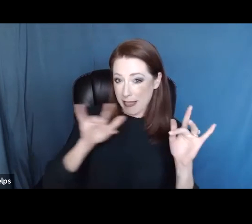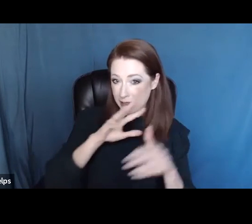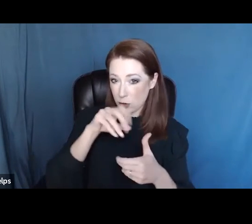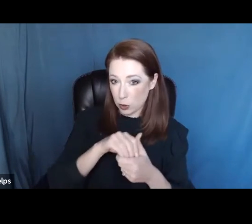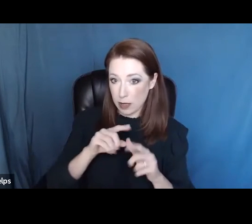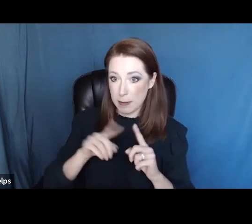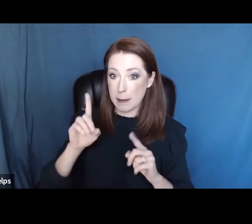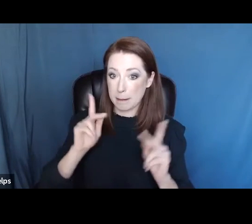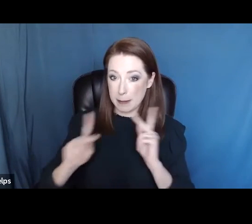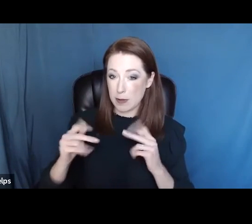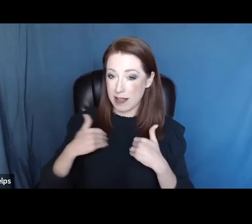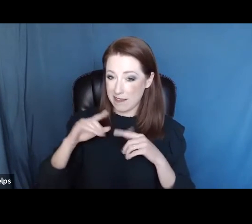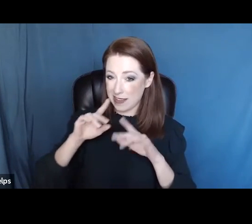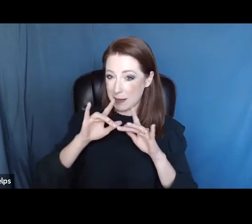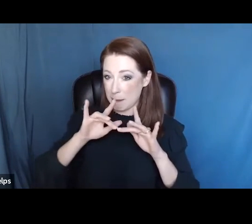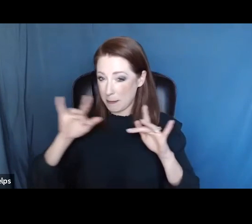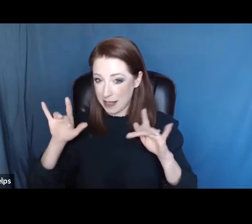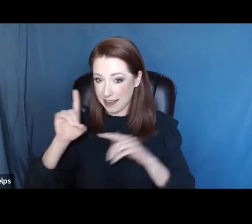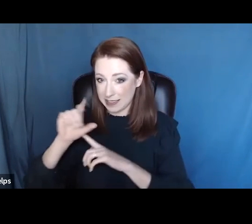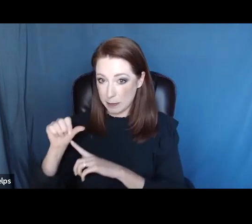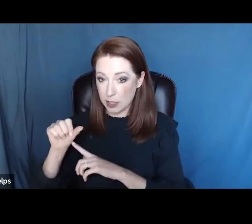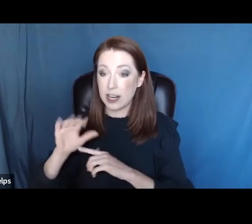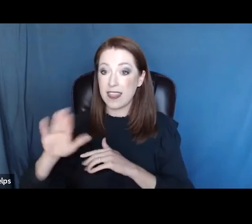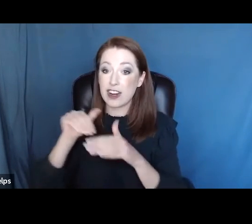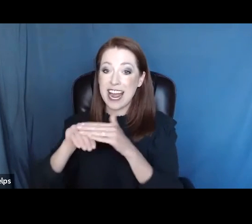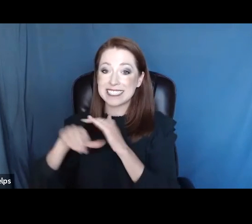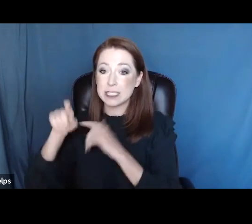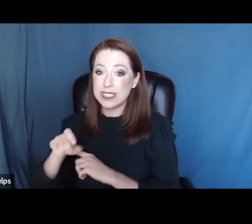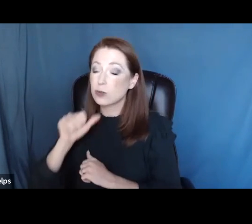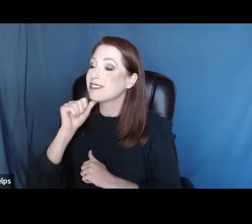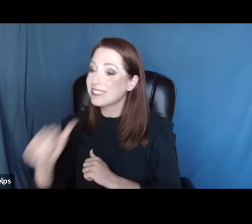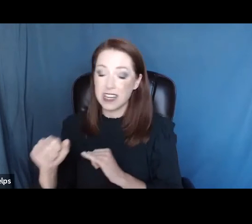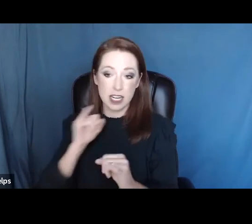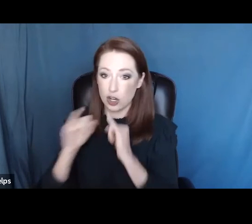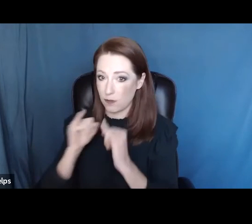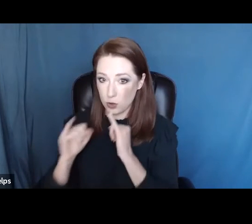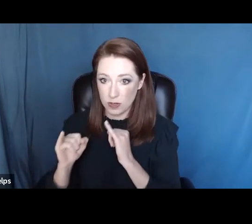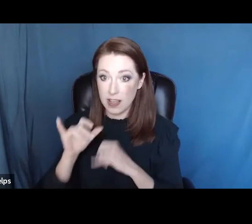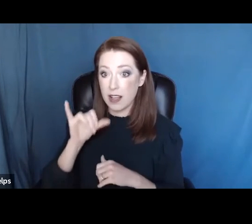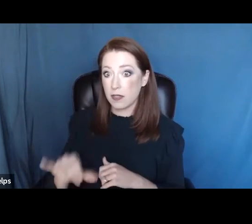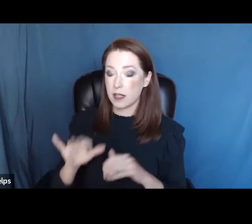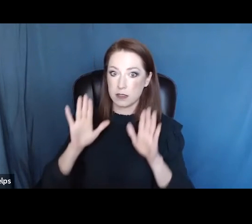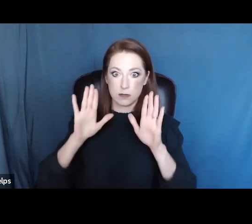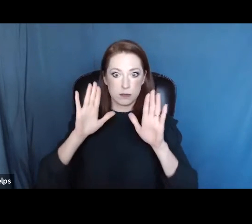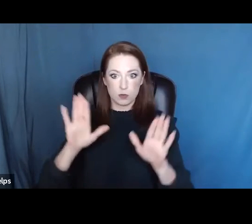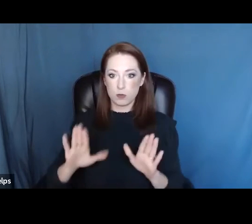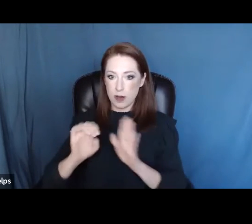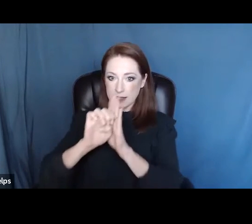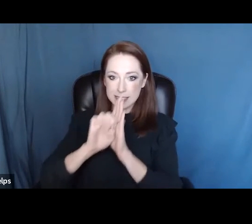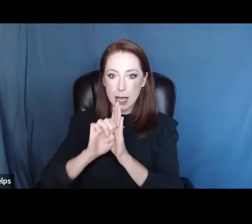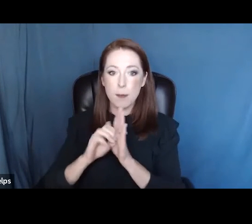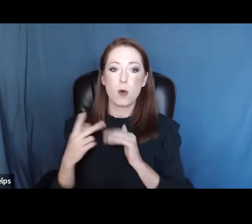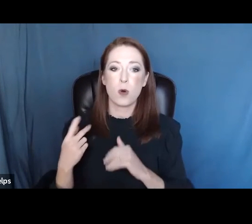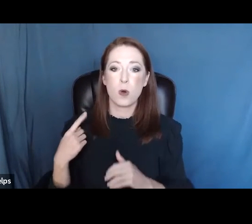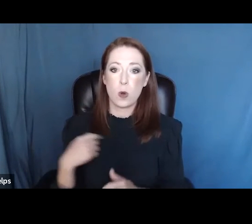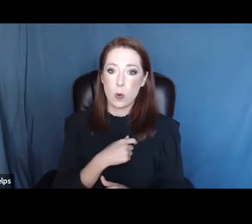disabilities blank access needs were not interviewed. I think that is an excellent example of the way that we can talk about and be incredibly